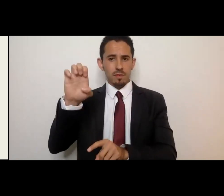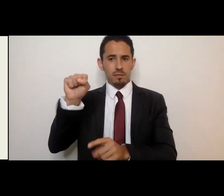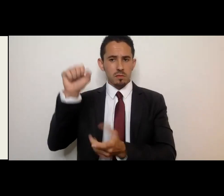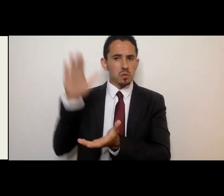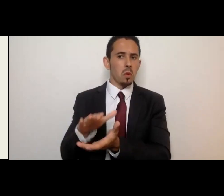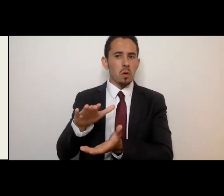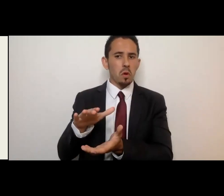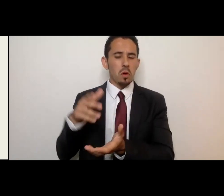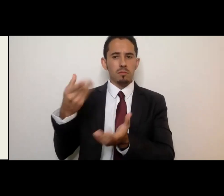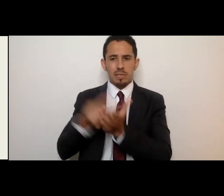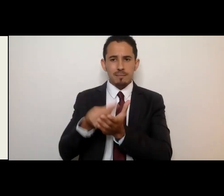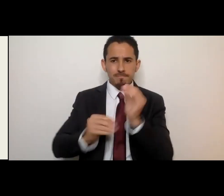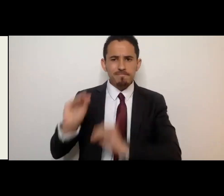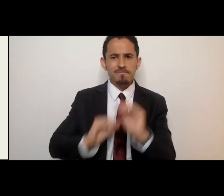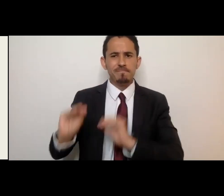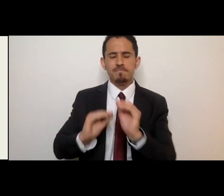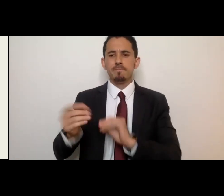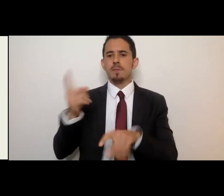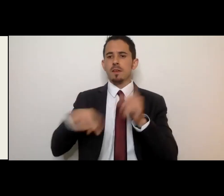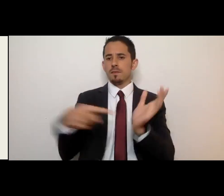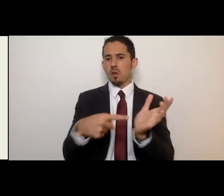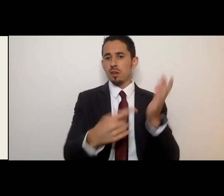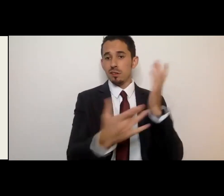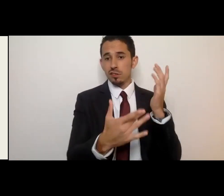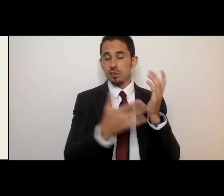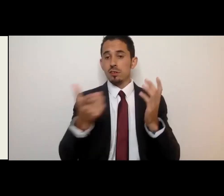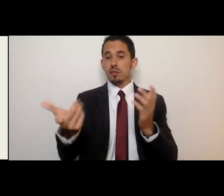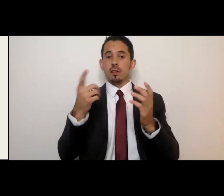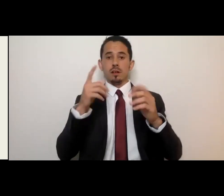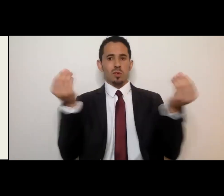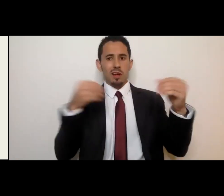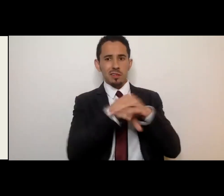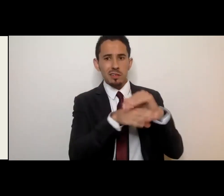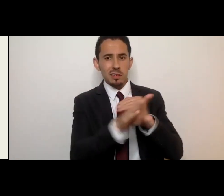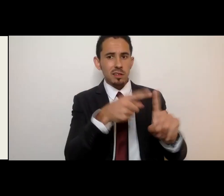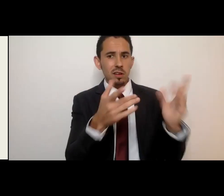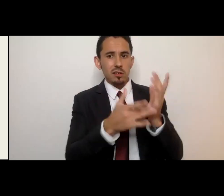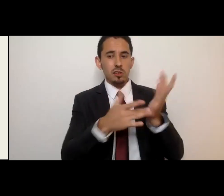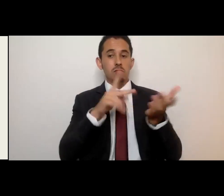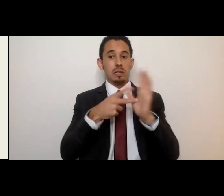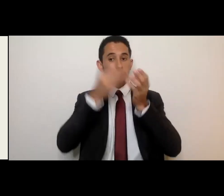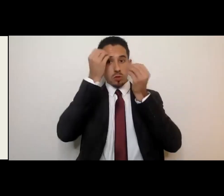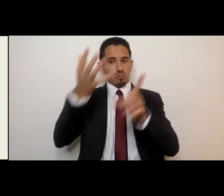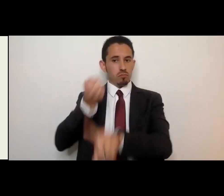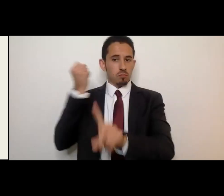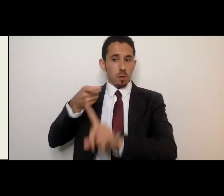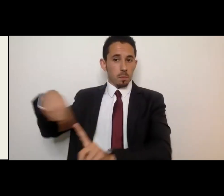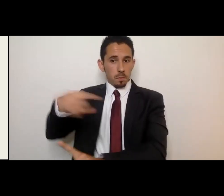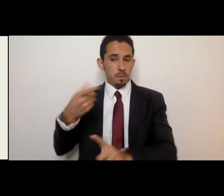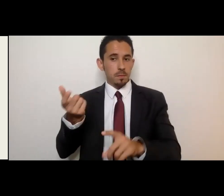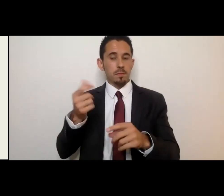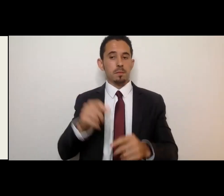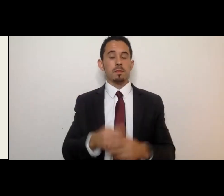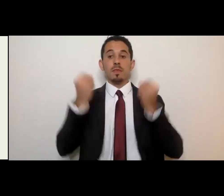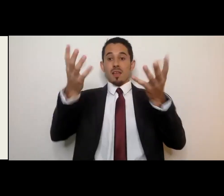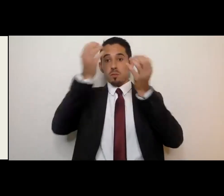deaf people who have a low SES and cannot afford technology don't have access to this information.